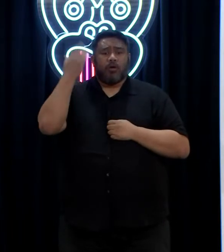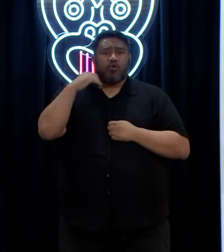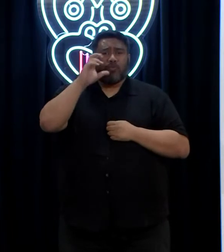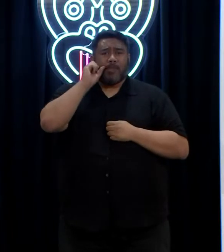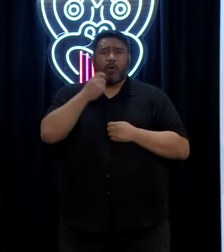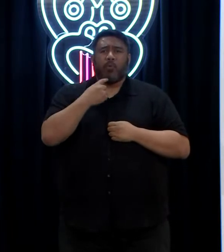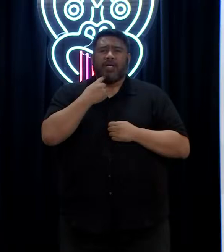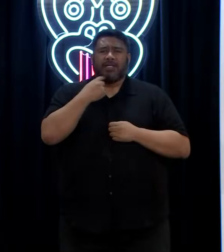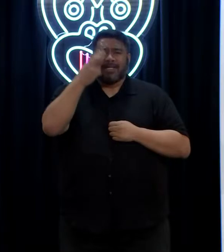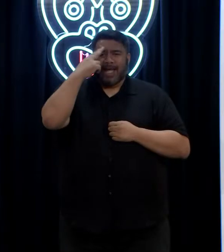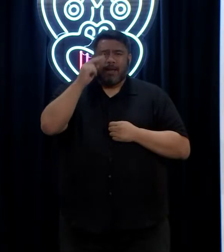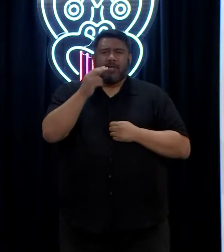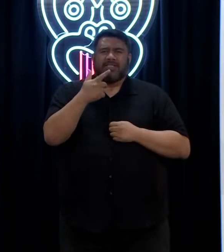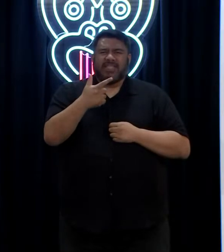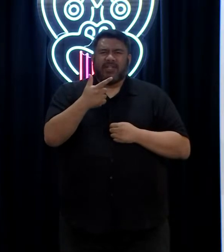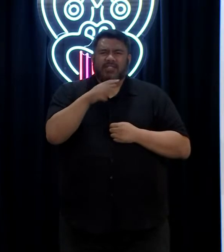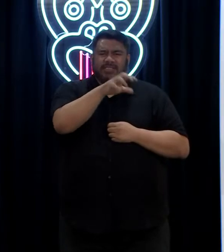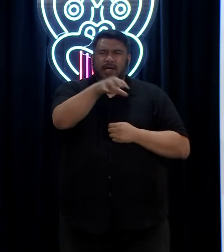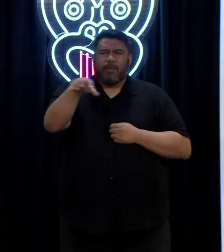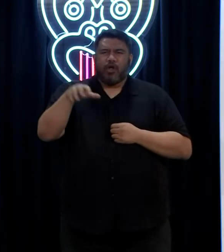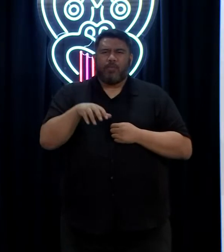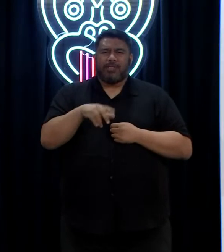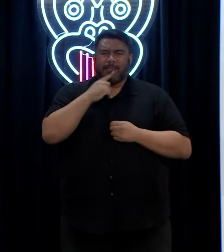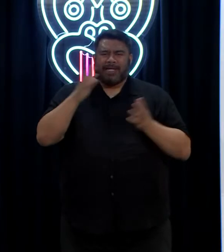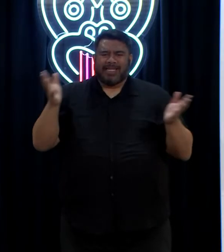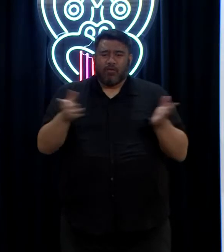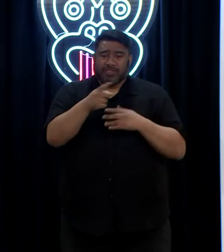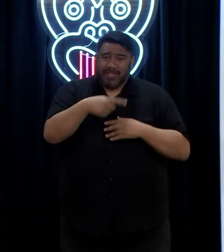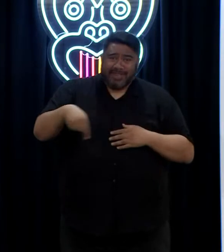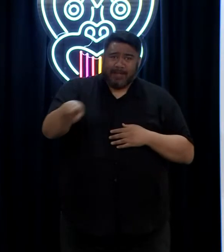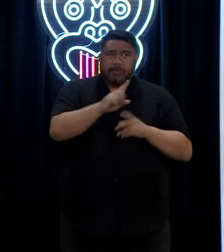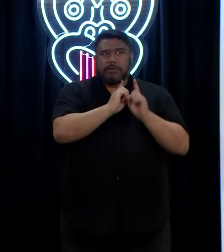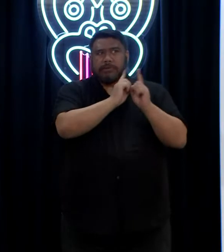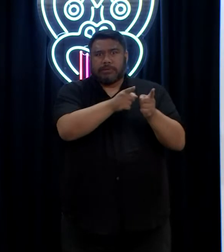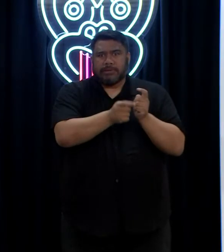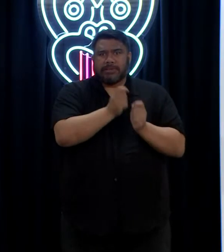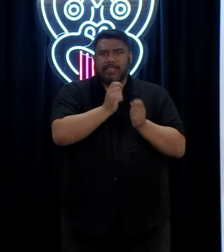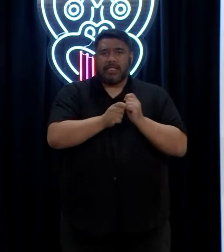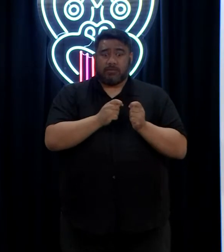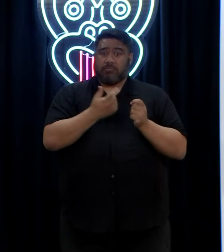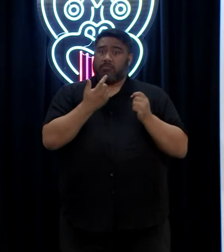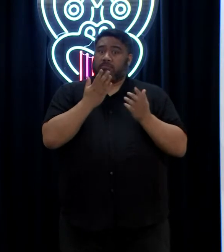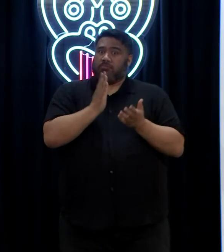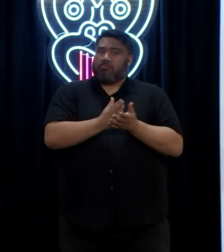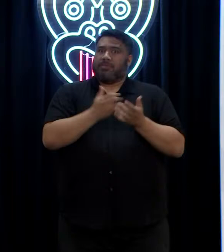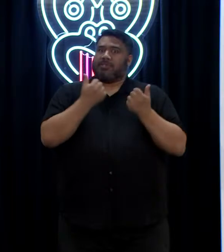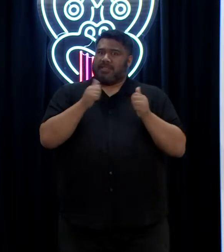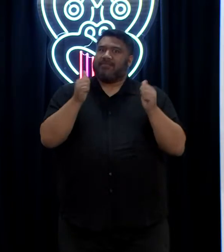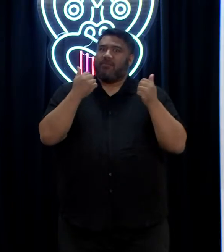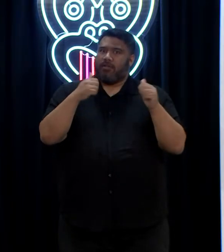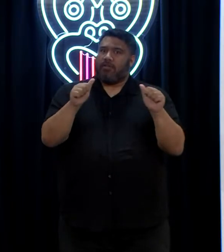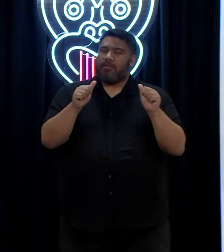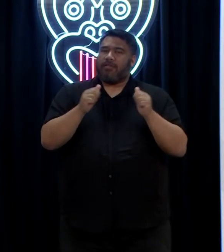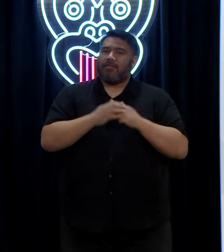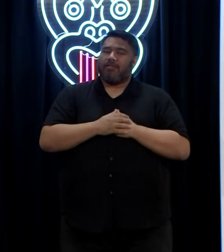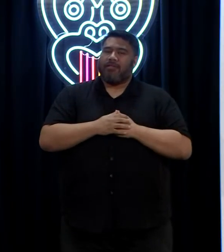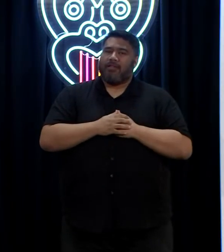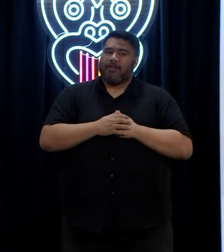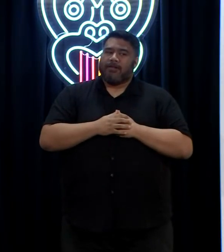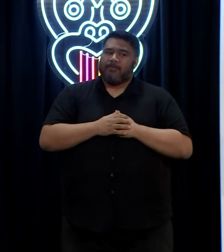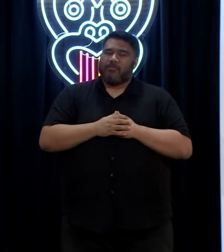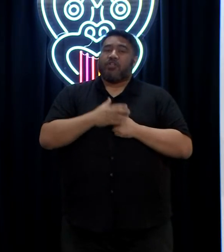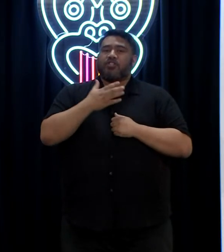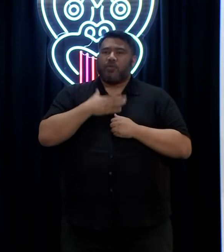did has borne fruit, and we're seeing more people testing in those suburbs. And so we want to see a continuation of the